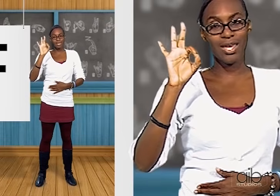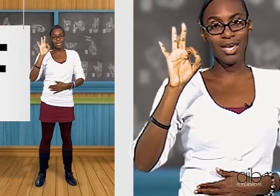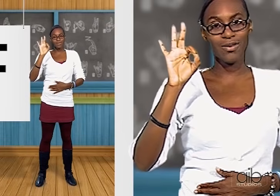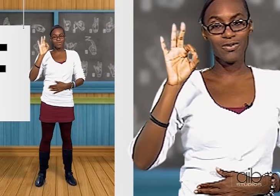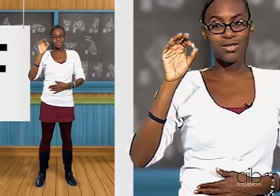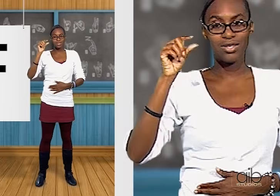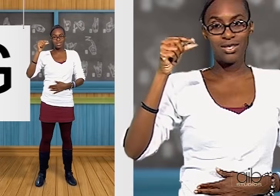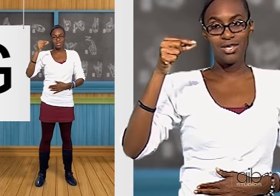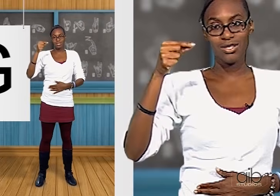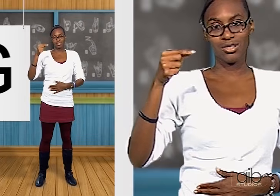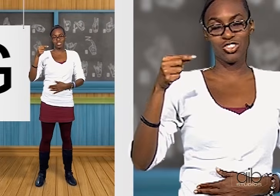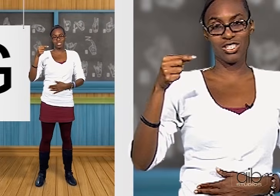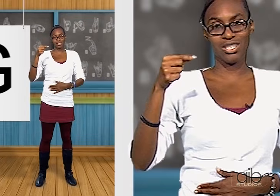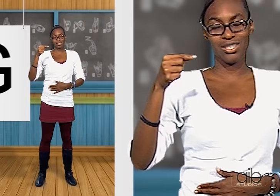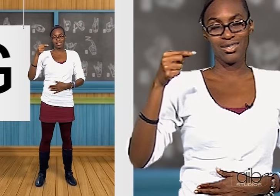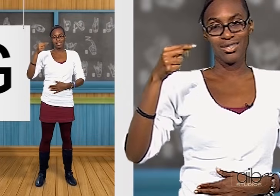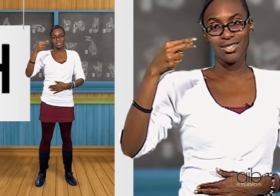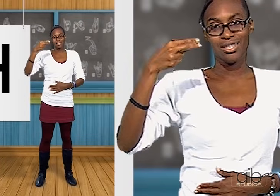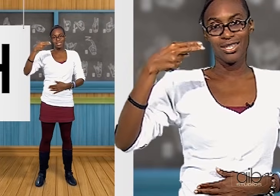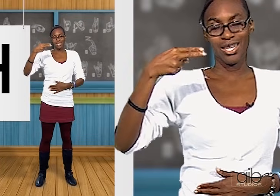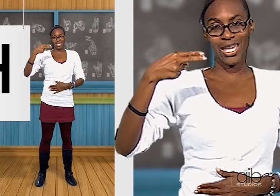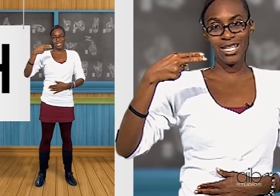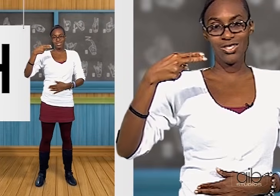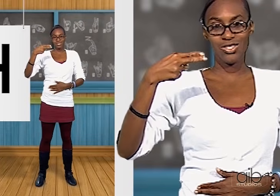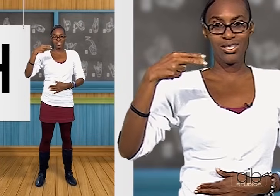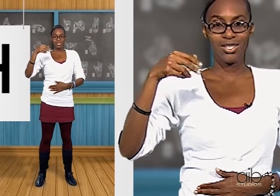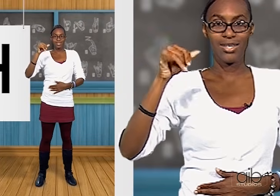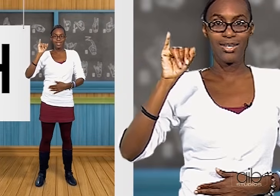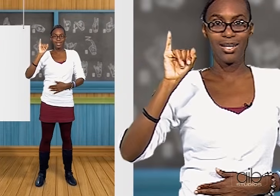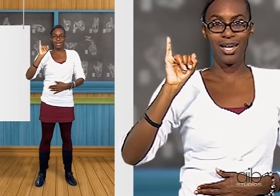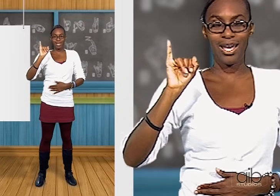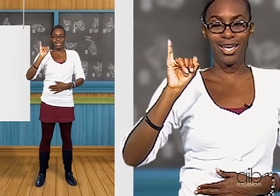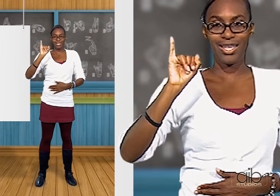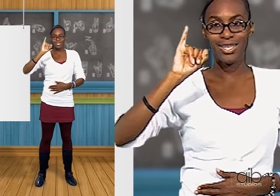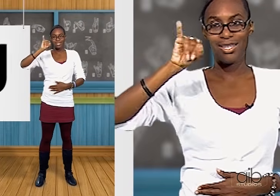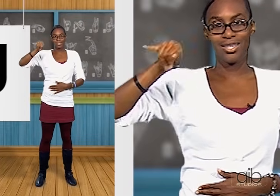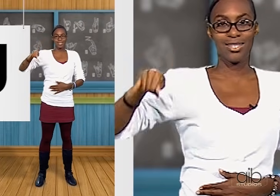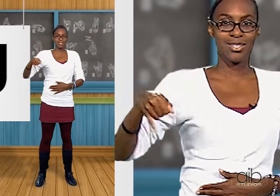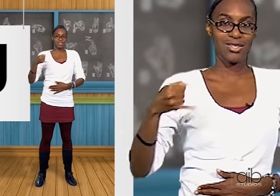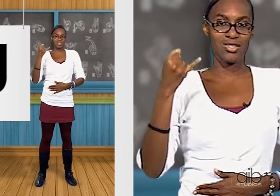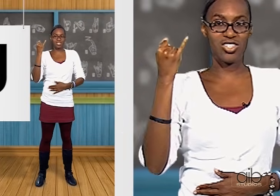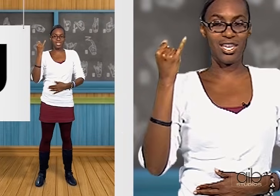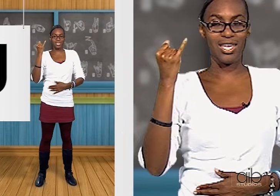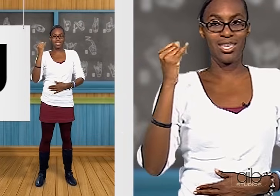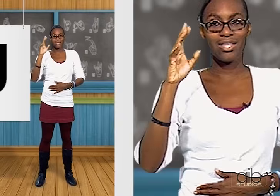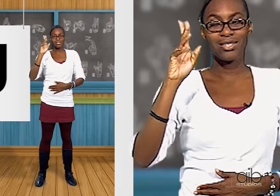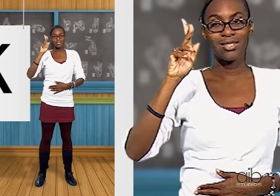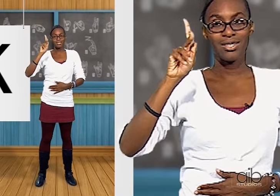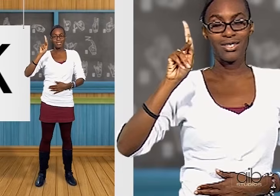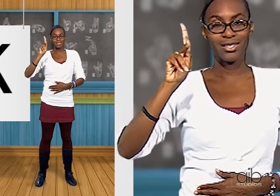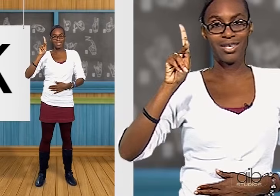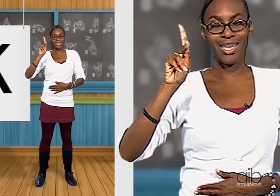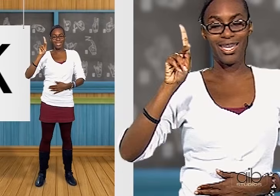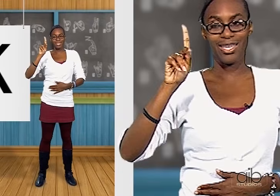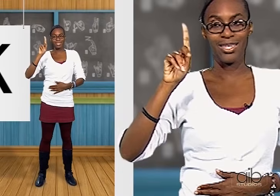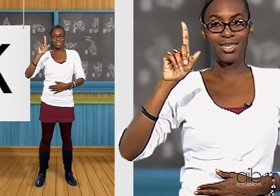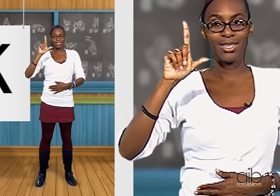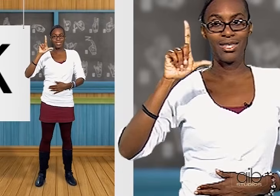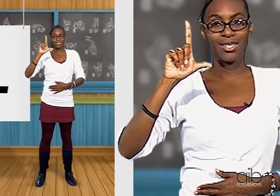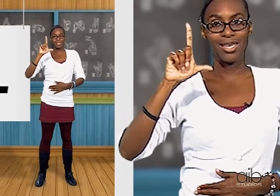F, G, H, I, J, K,